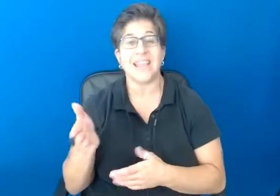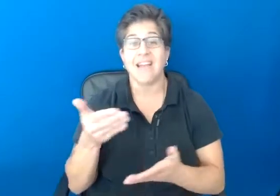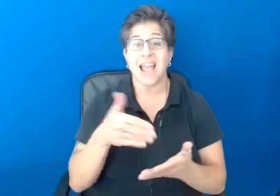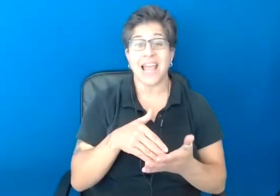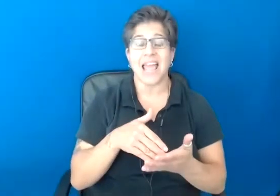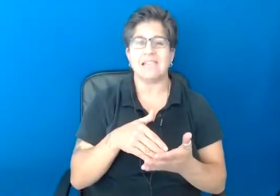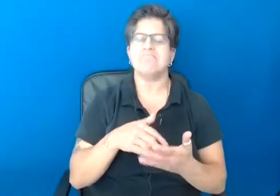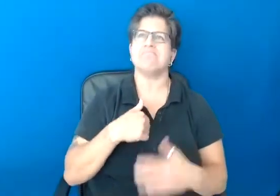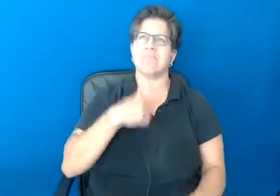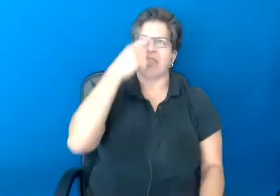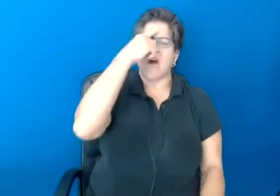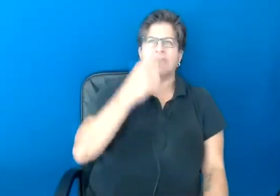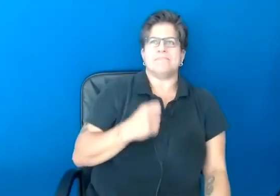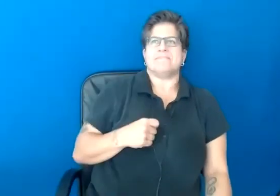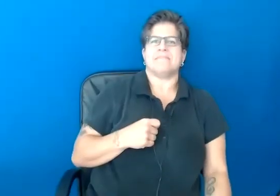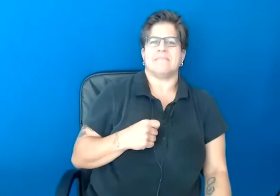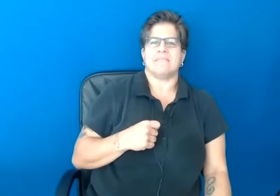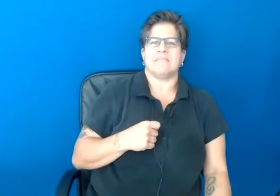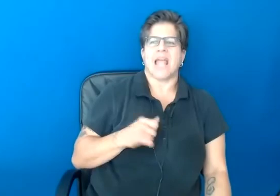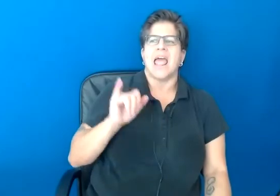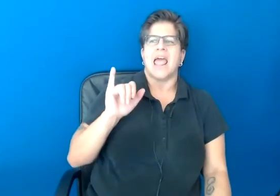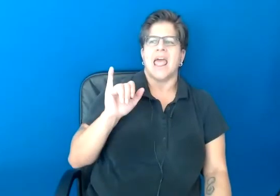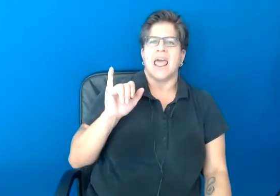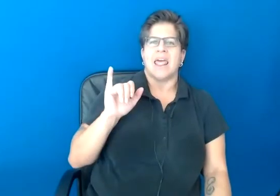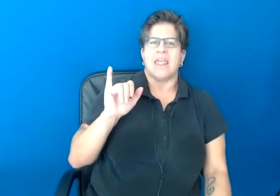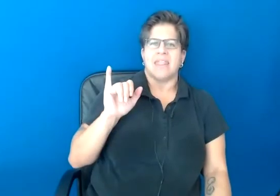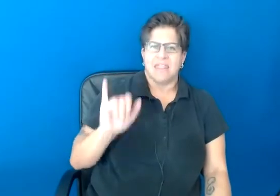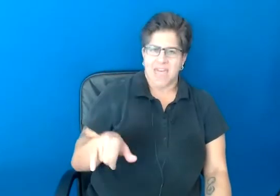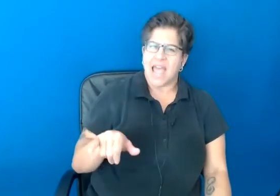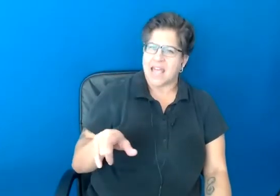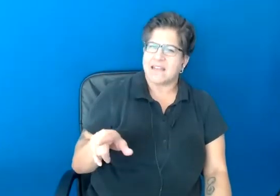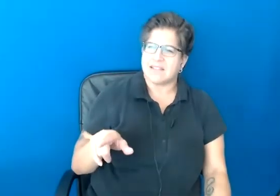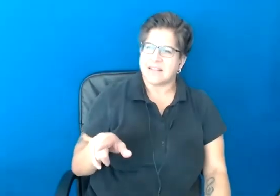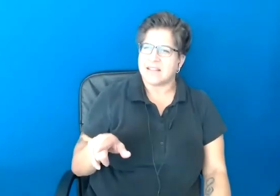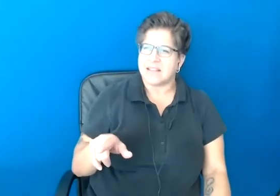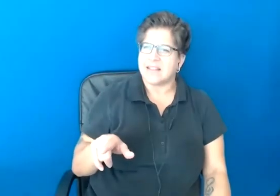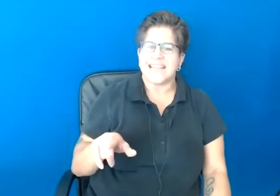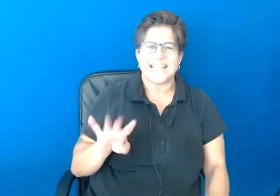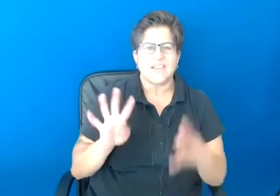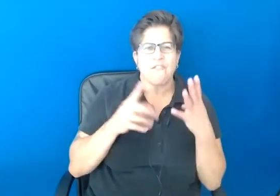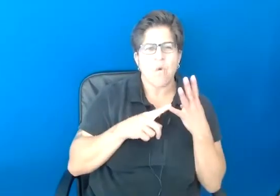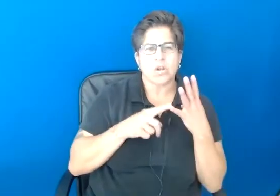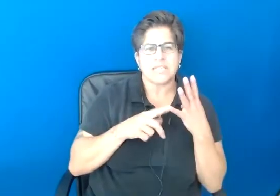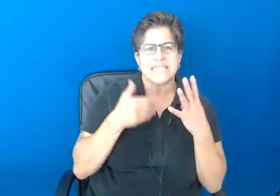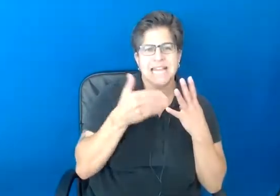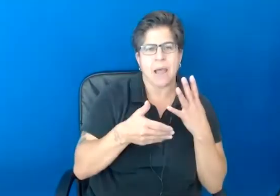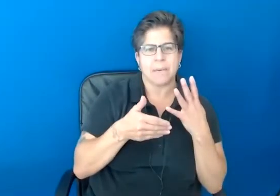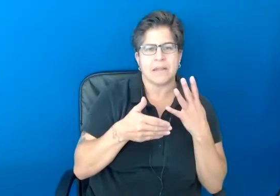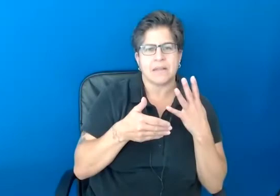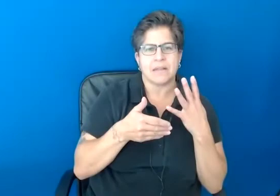step. It allowed me to see what had happened in my 12 and a half years of a